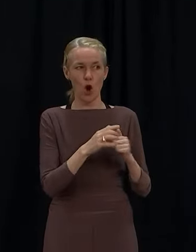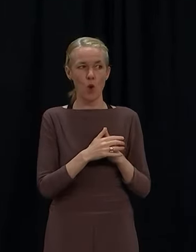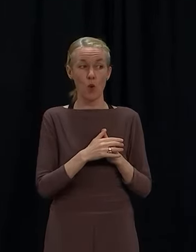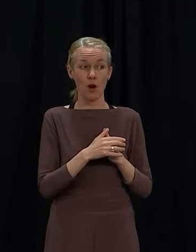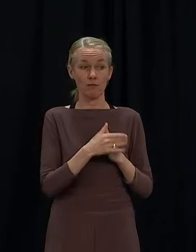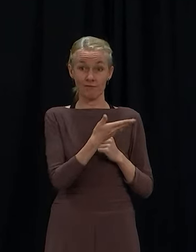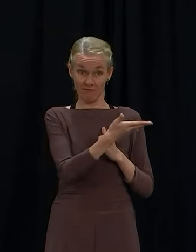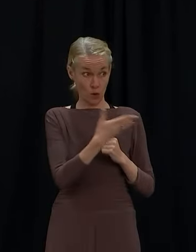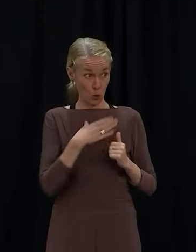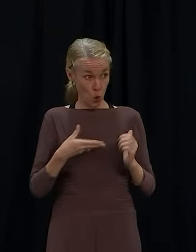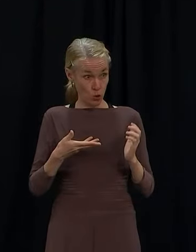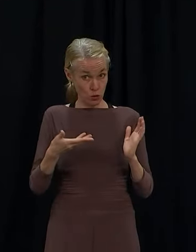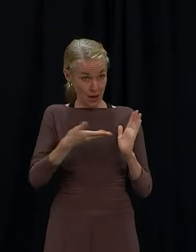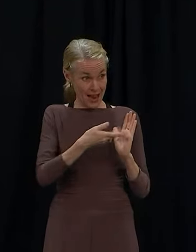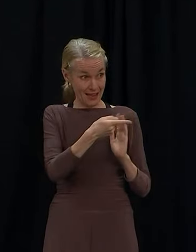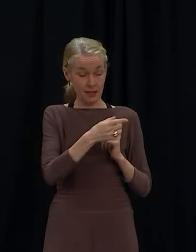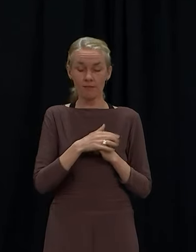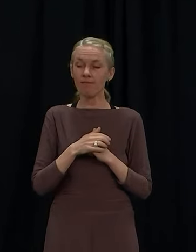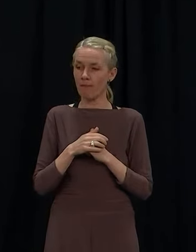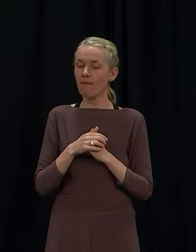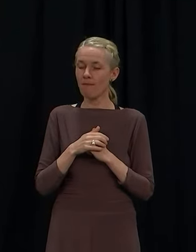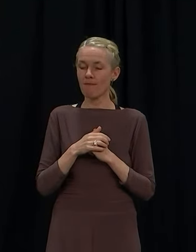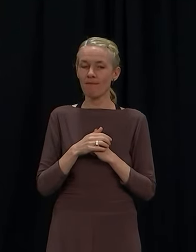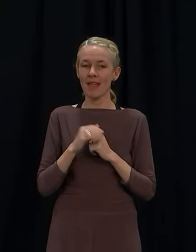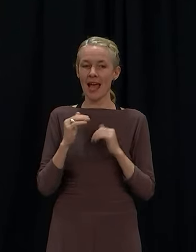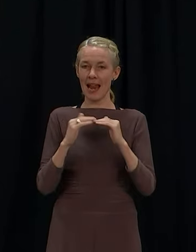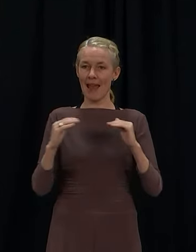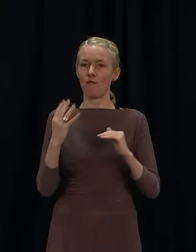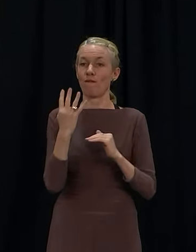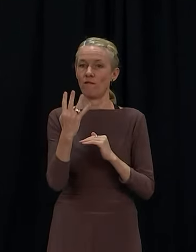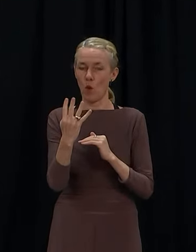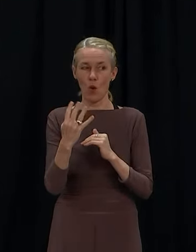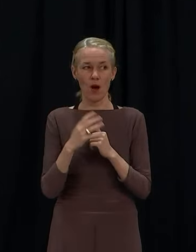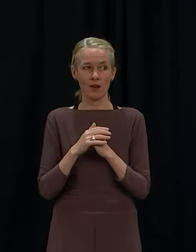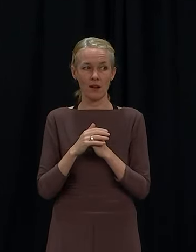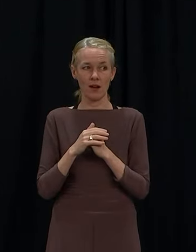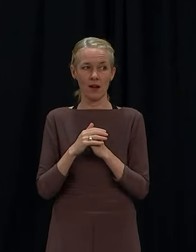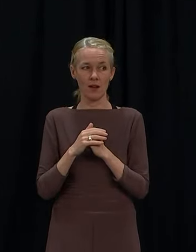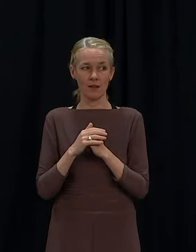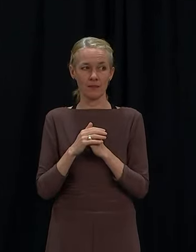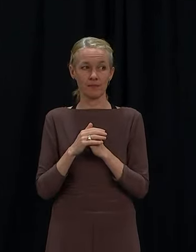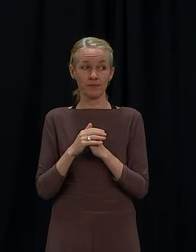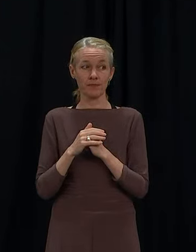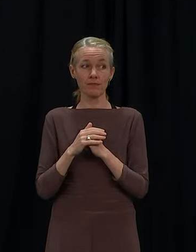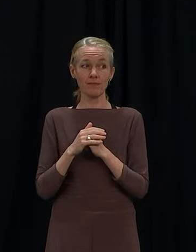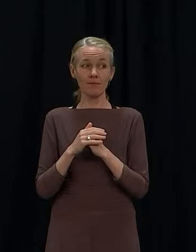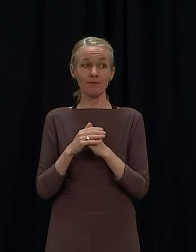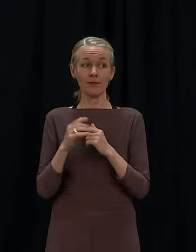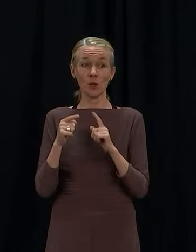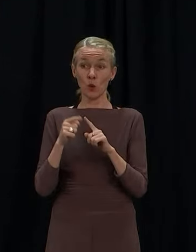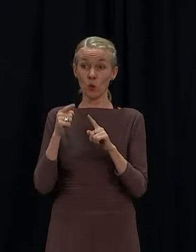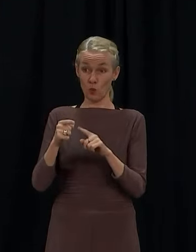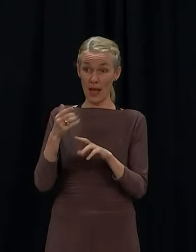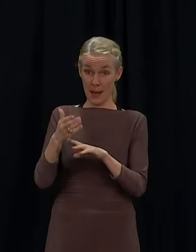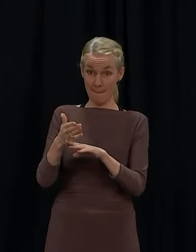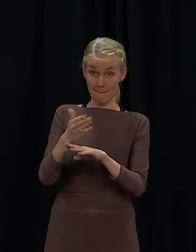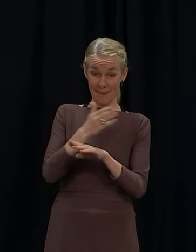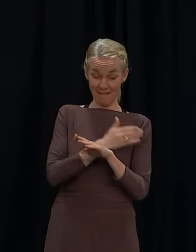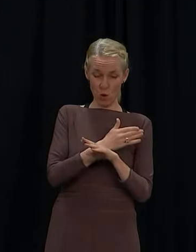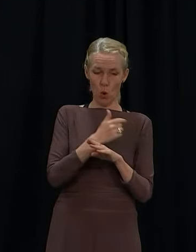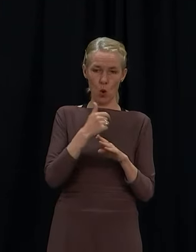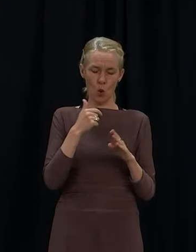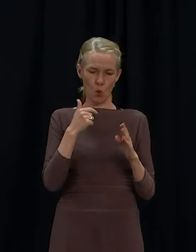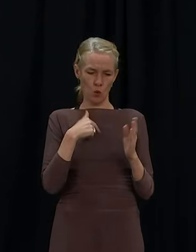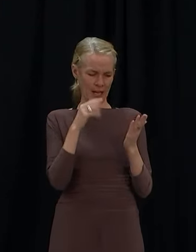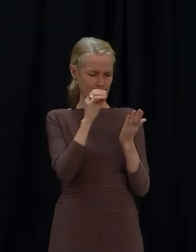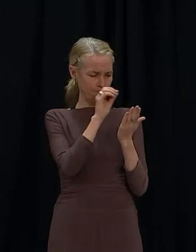level 4 arrangement, there was a lot of preparatory work to make sure that the settings are safe for